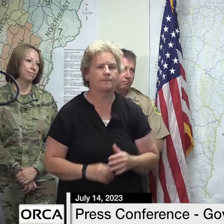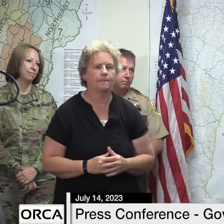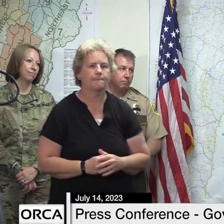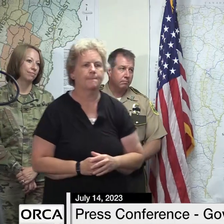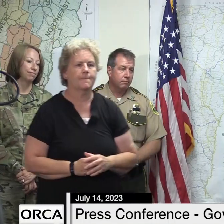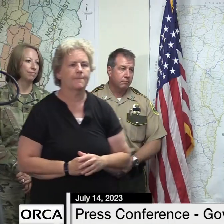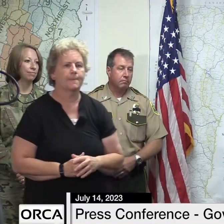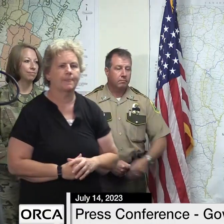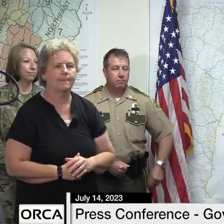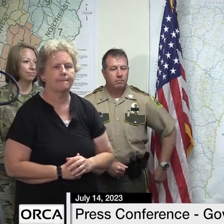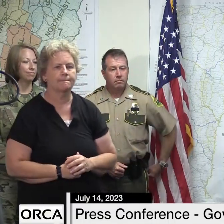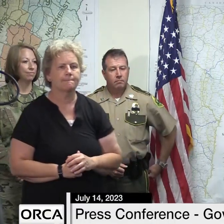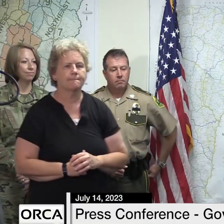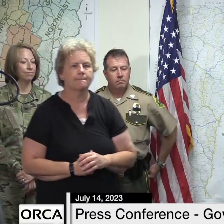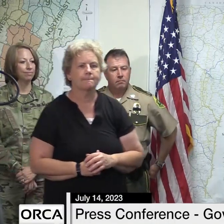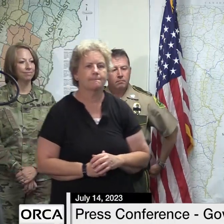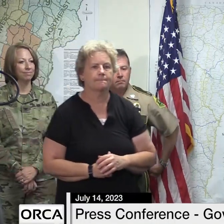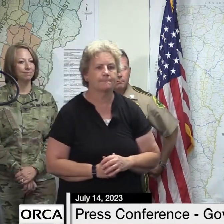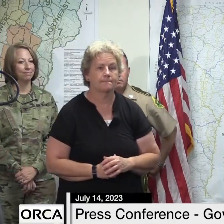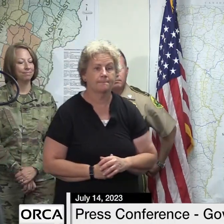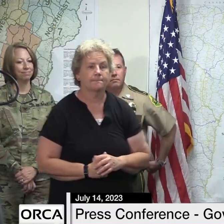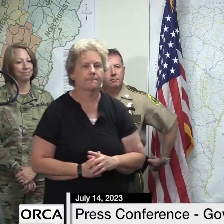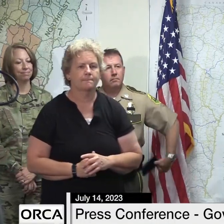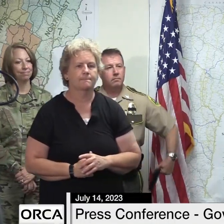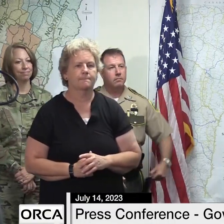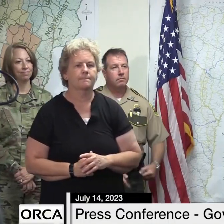Joseph Gresser, Brattleboro Chronicle.